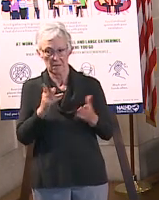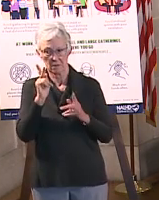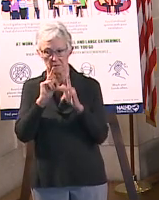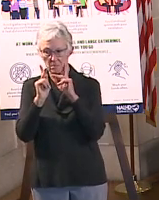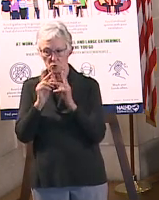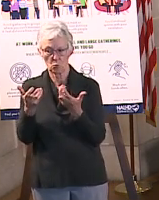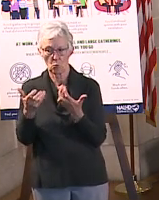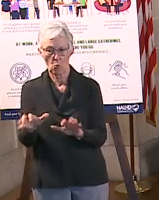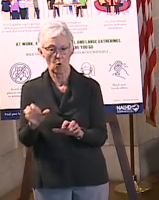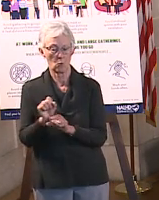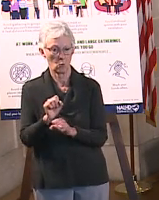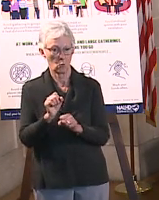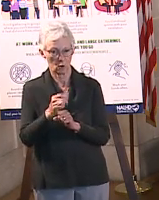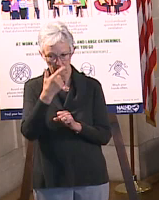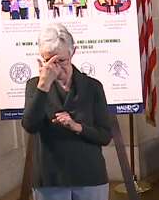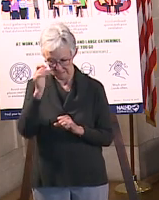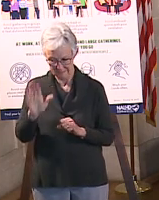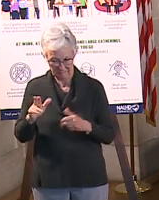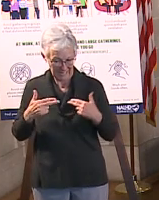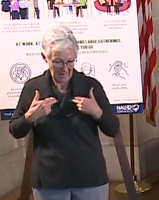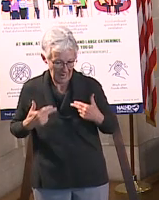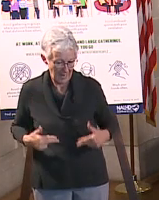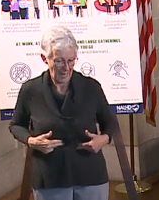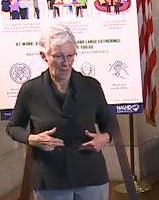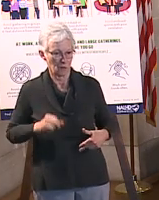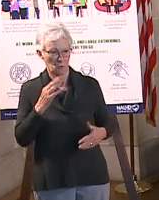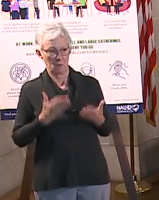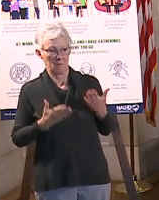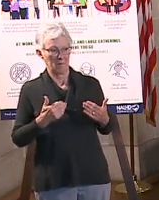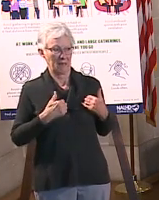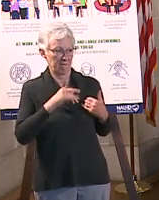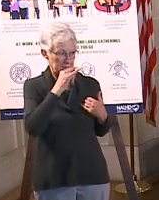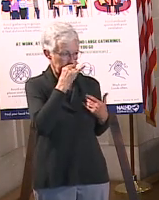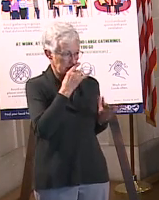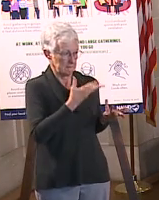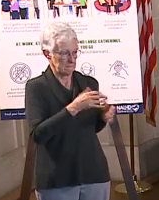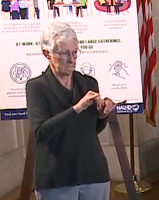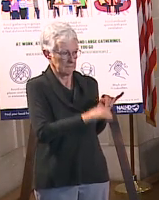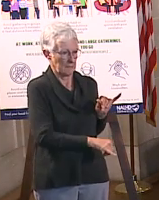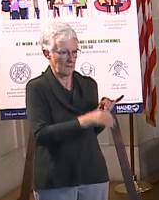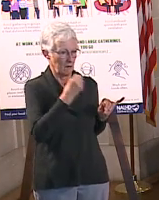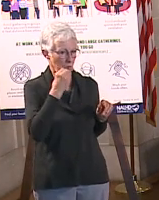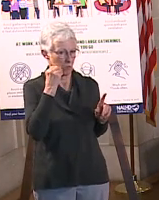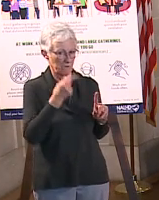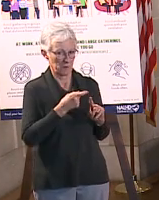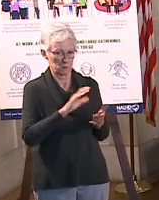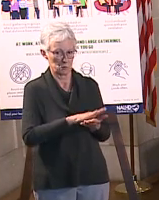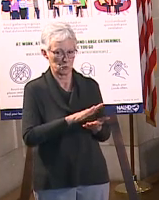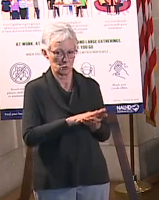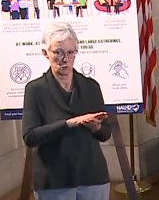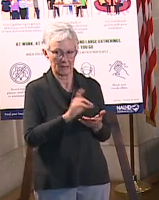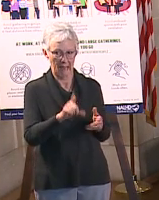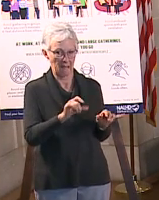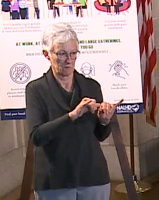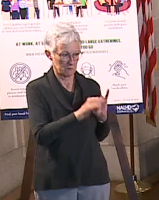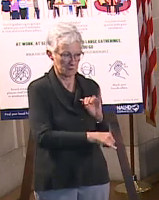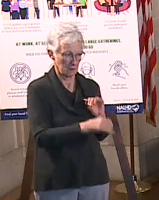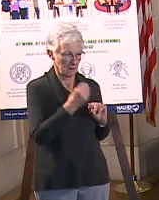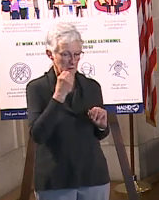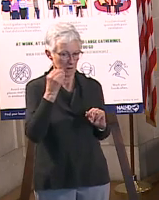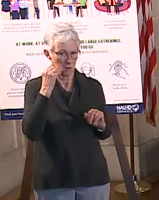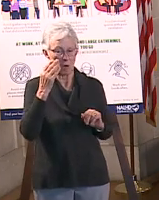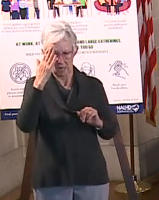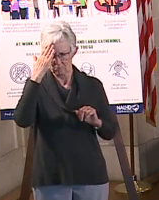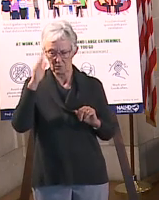health status or their family situation. Maybe they've got kids home from school, and so forth. So I certainly understand there's going to be different family situations along